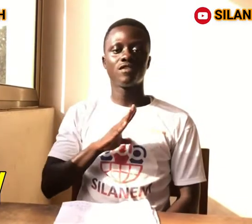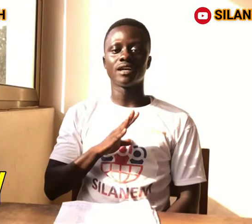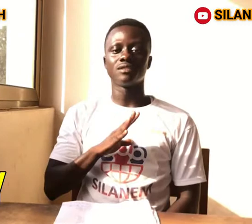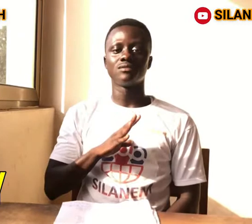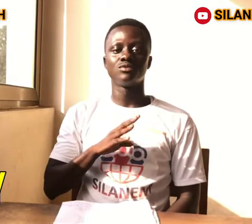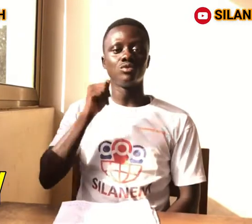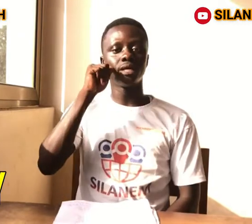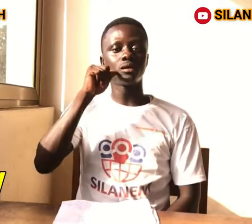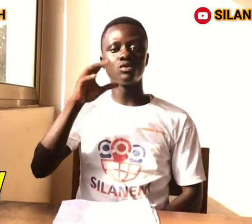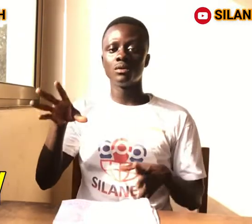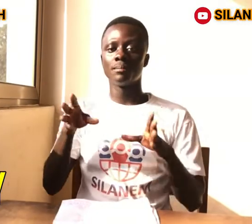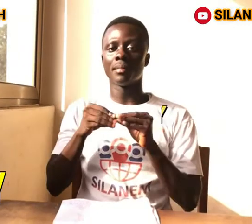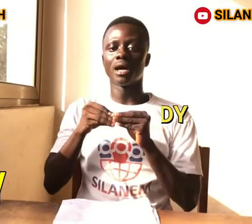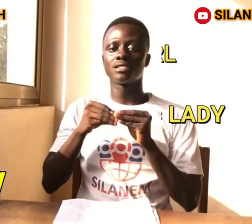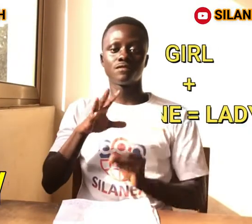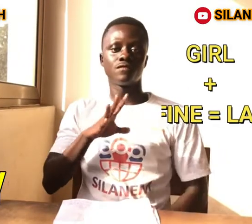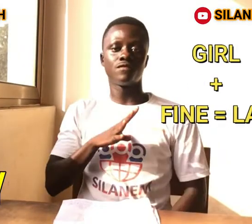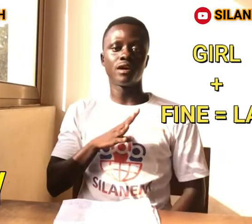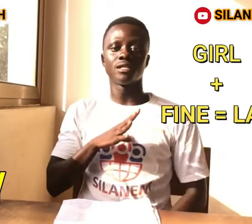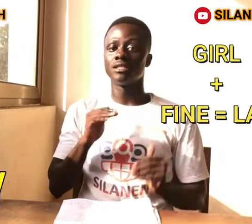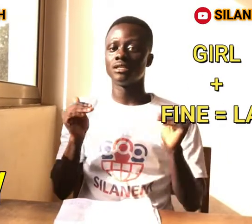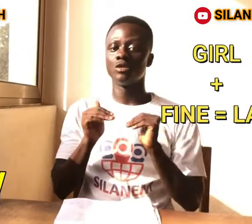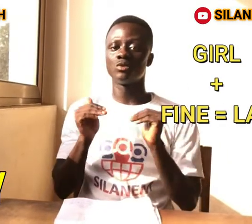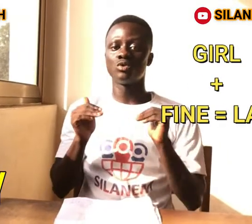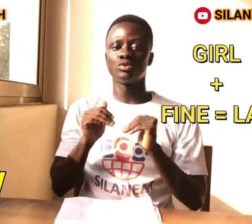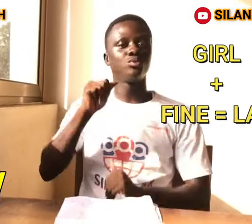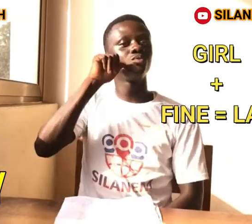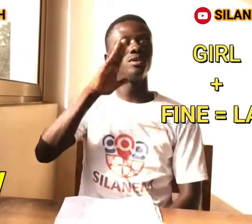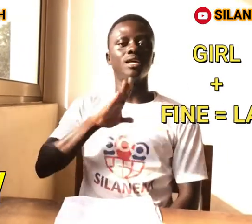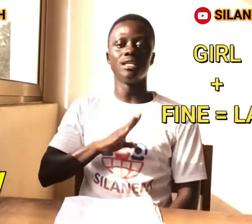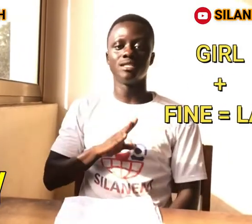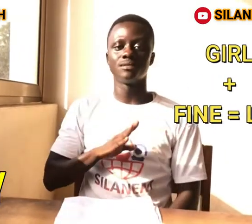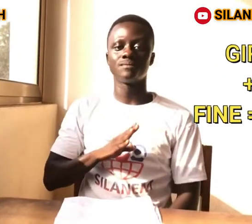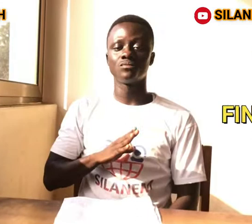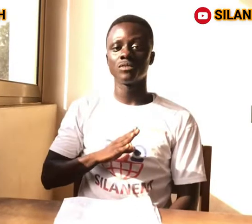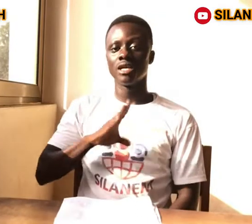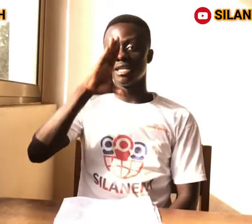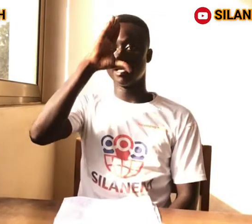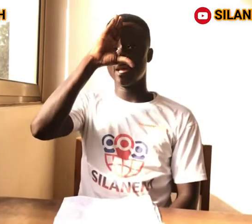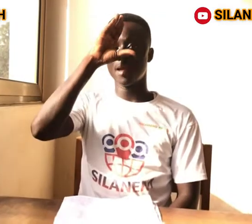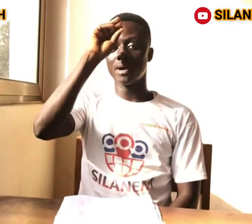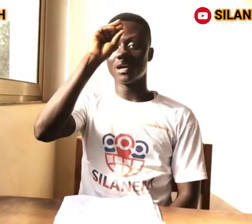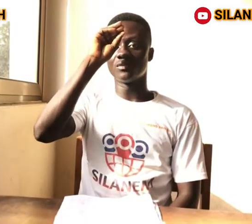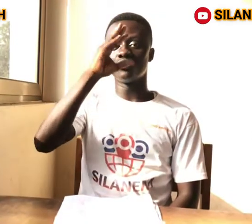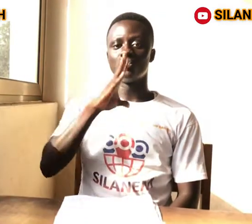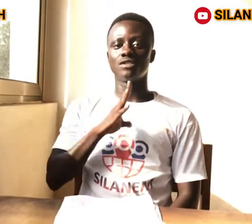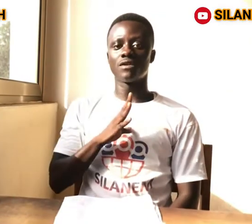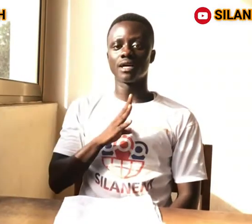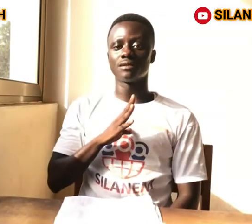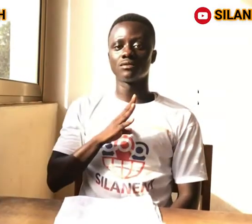fine. So girl plus fine equal to a lady. And then a man who is fine, or